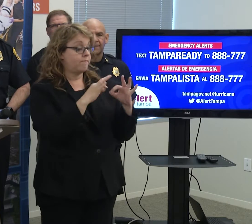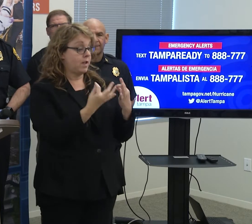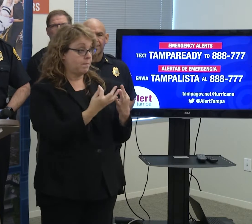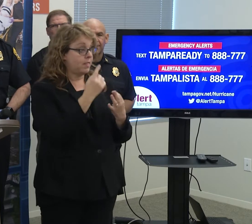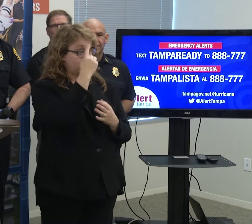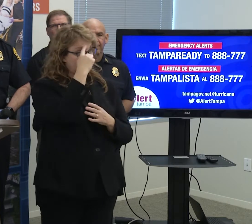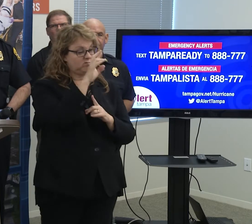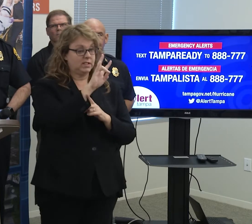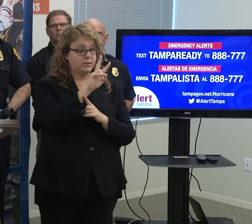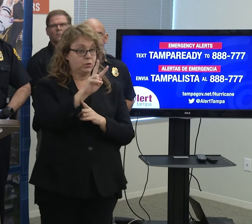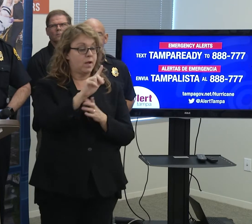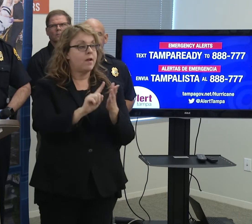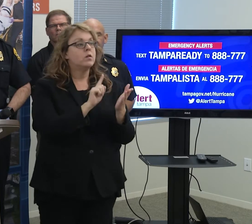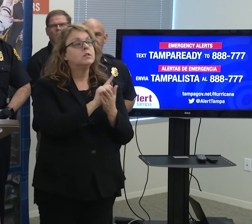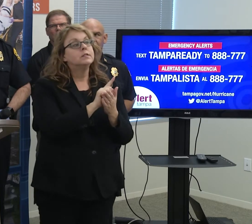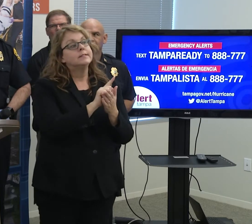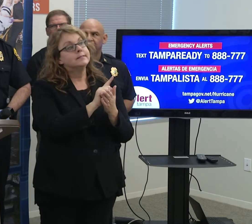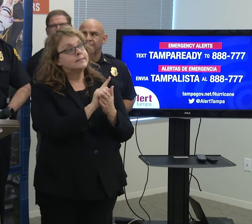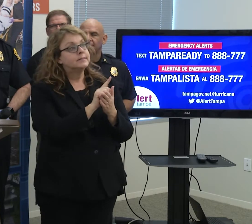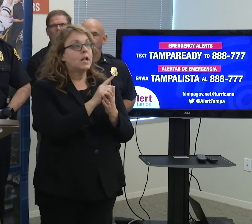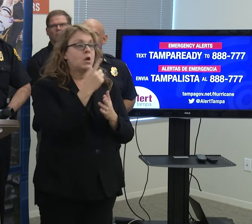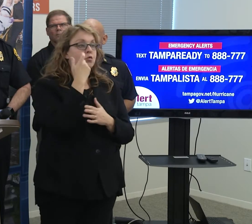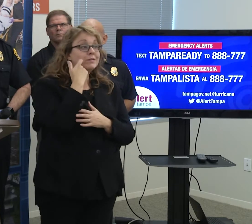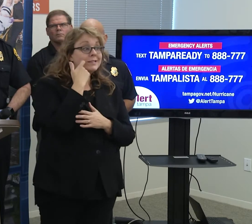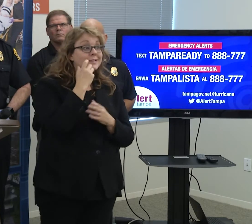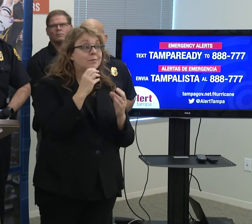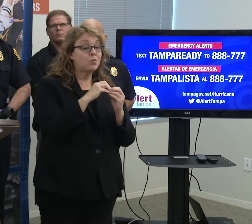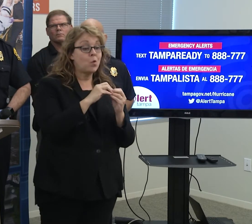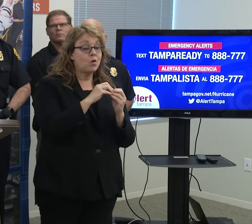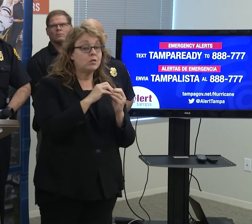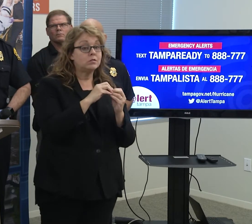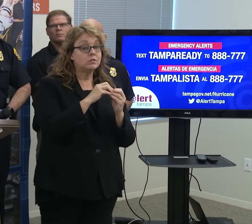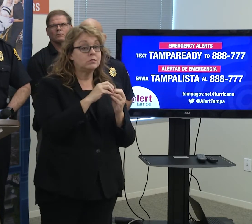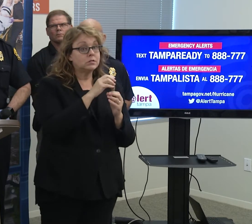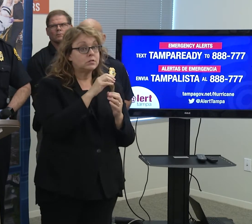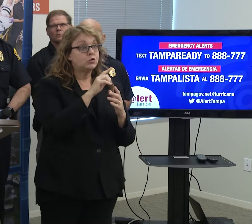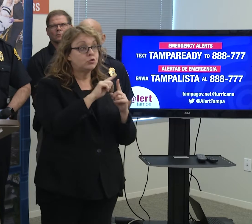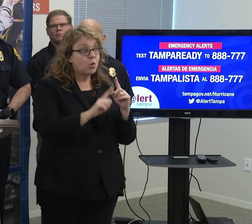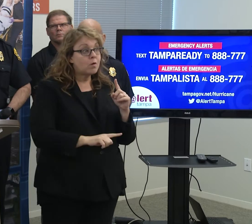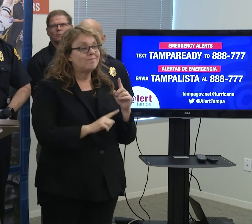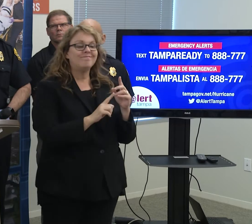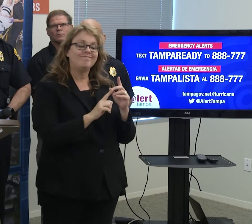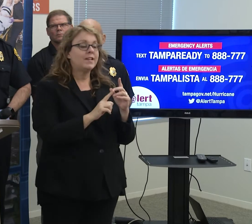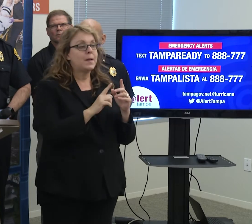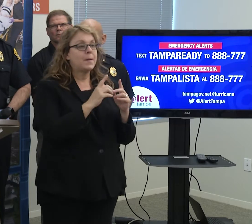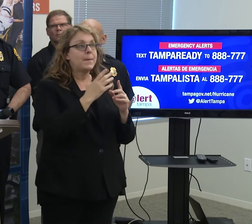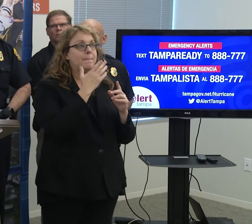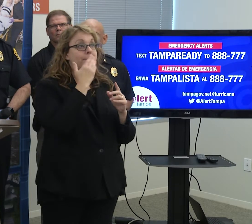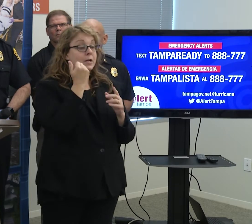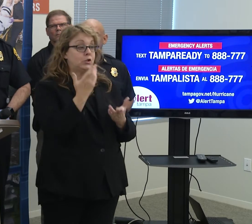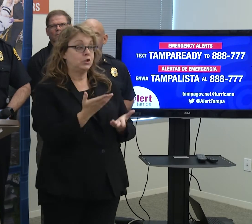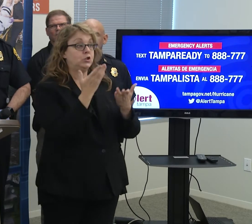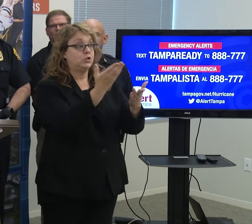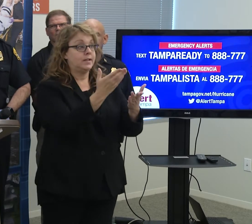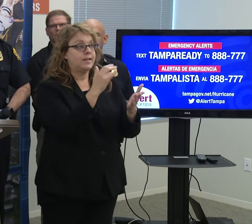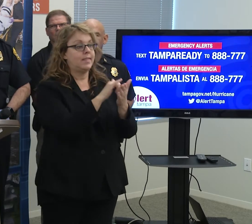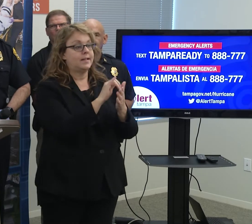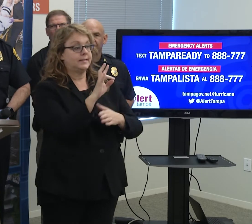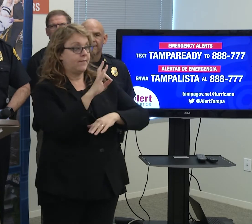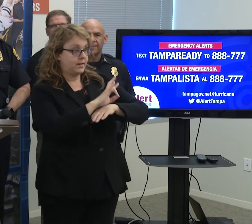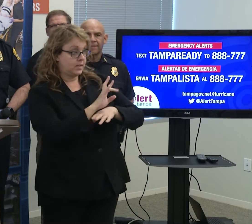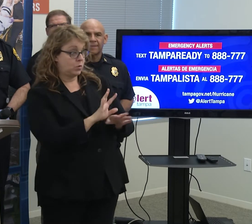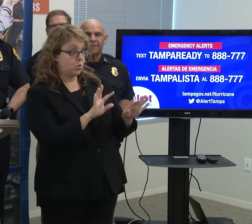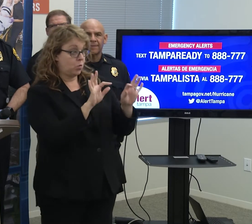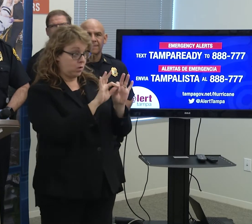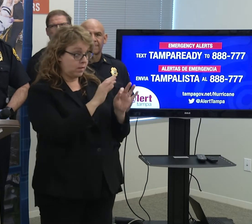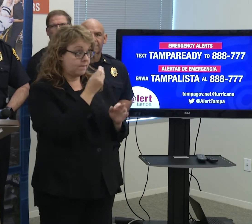family. Storms recently have proven that it's not a bad idea at all, and we heavily suggest that you have 7 days worth